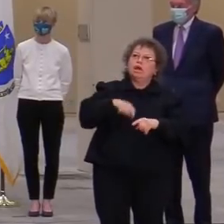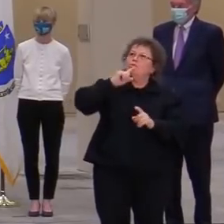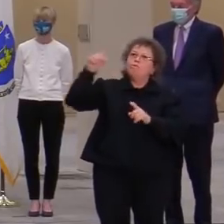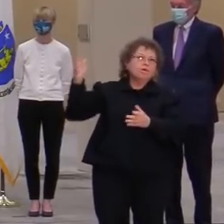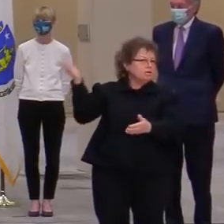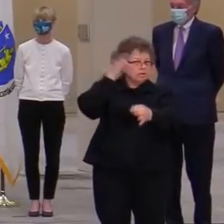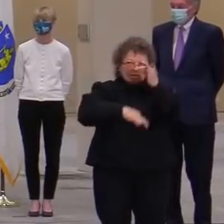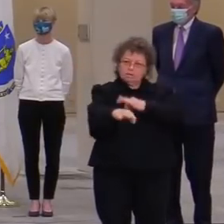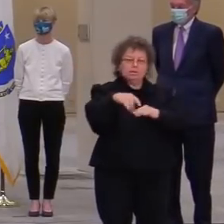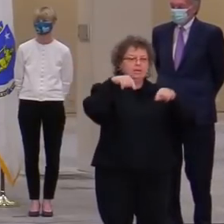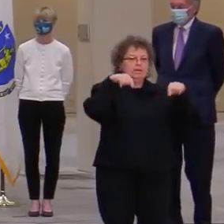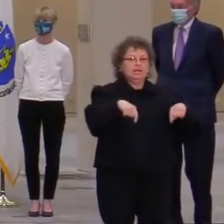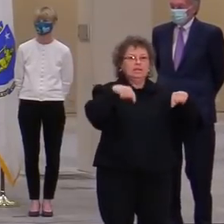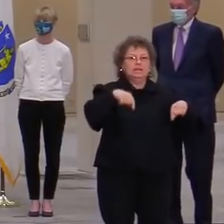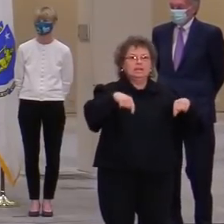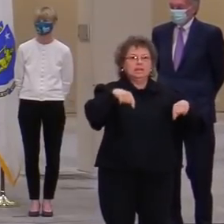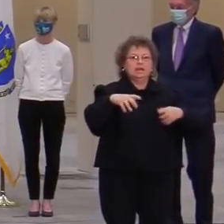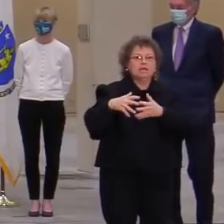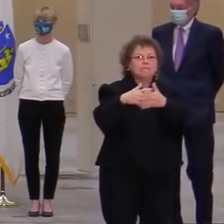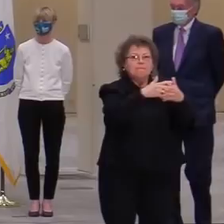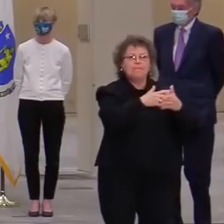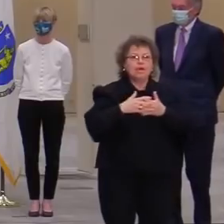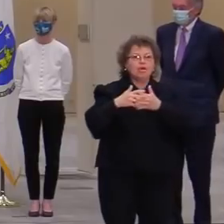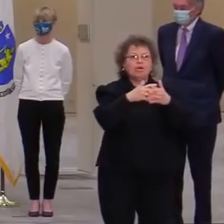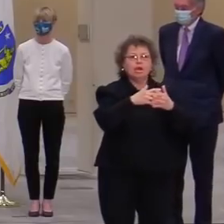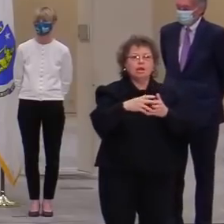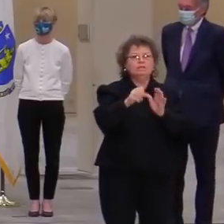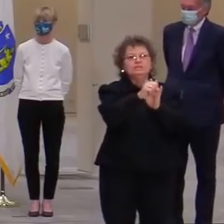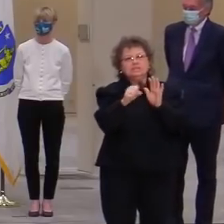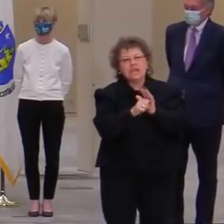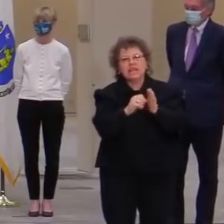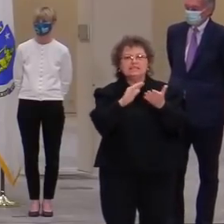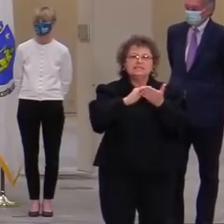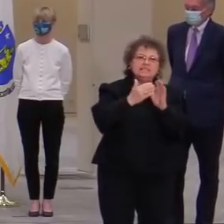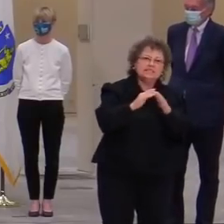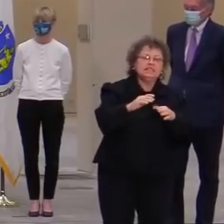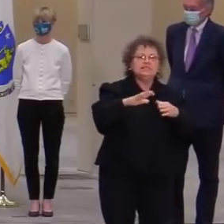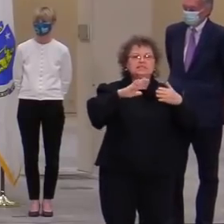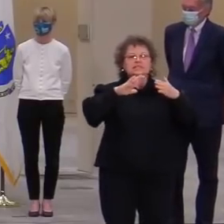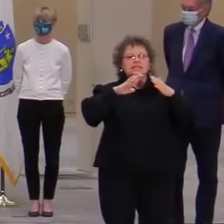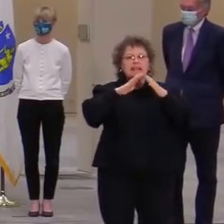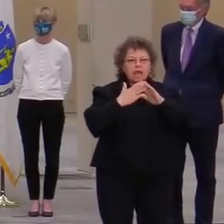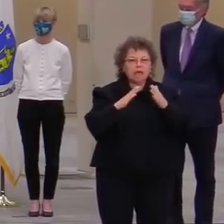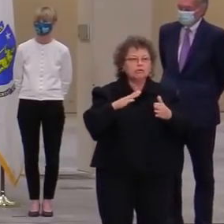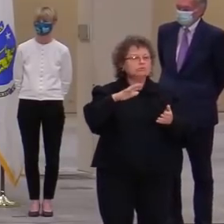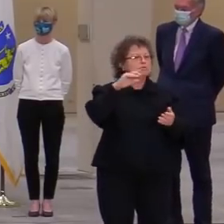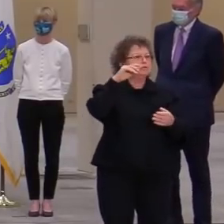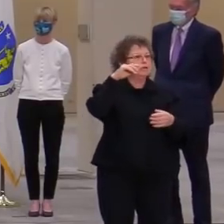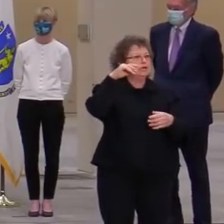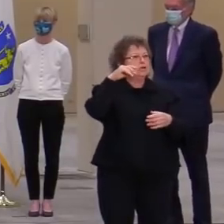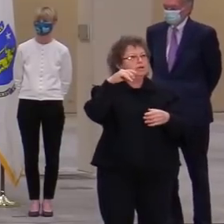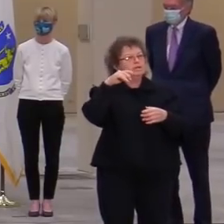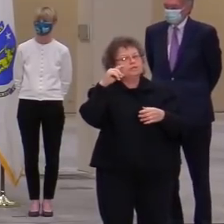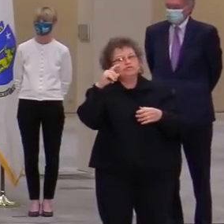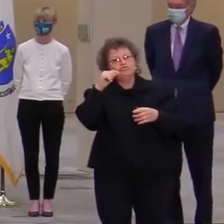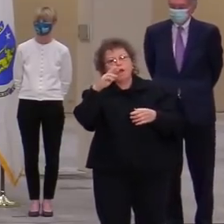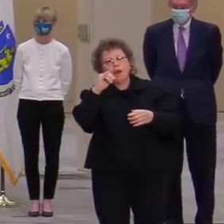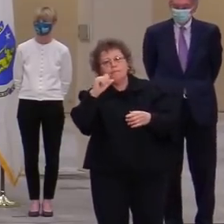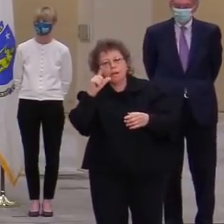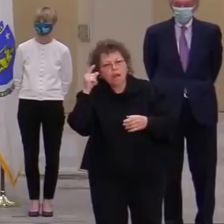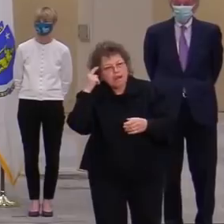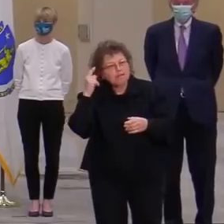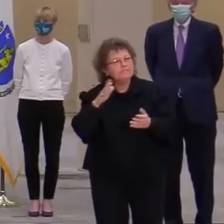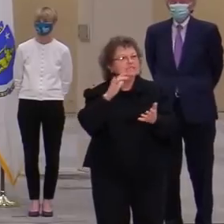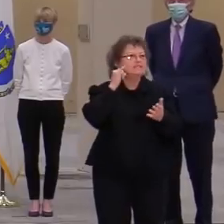discretion of states, cities, towns, tribal governments, schools, transportation systems,